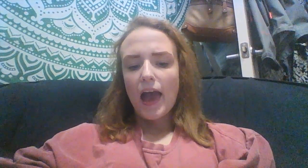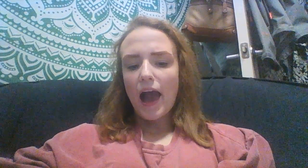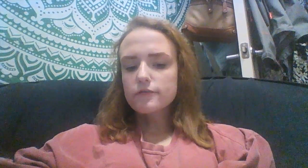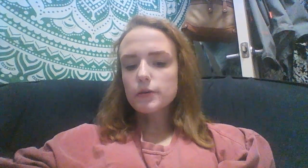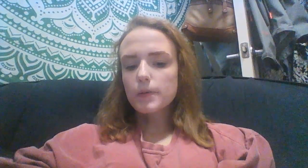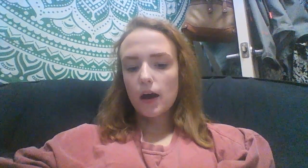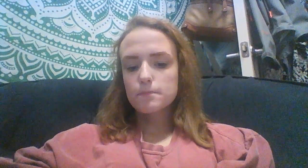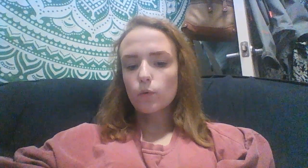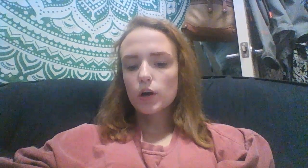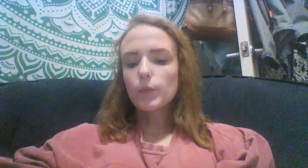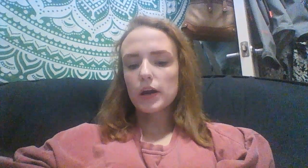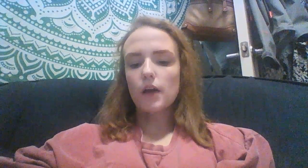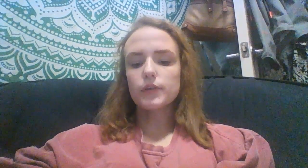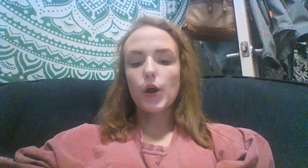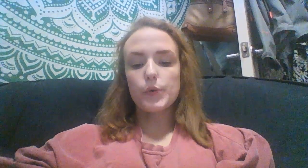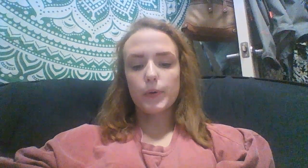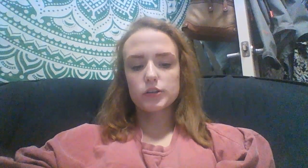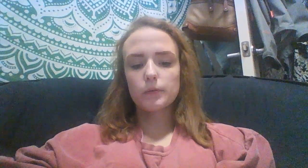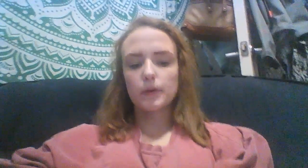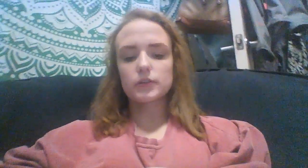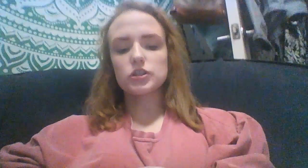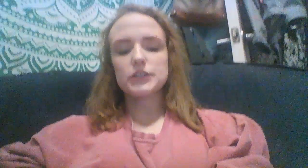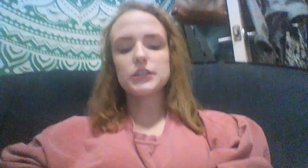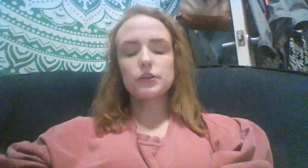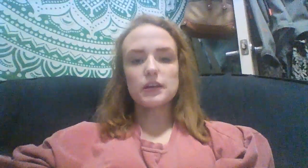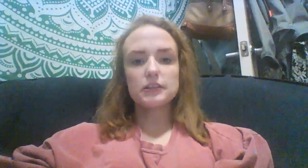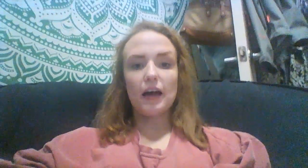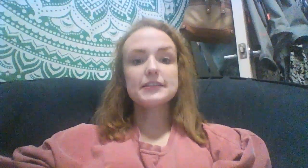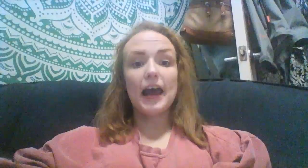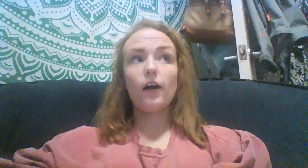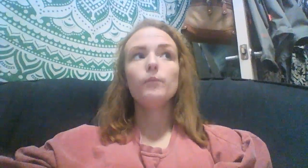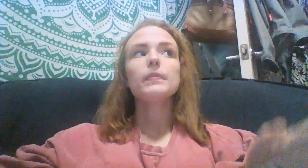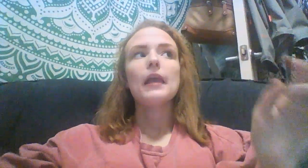Have you become more aware of your own personal privileges through this class? How?